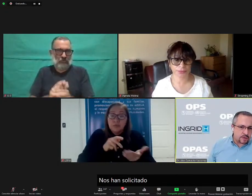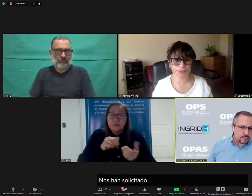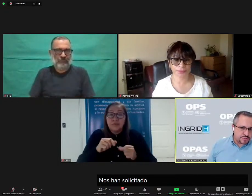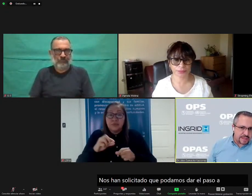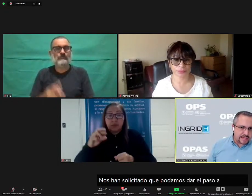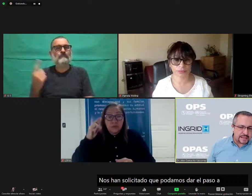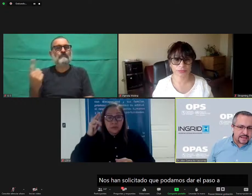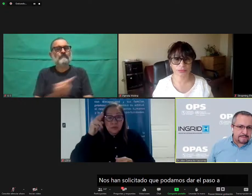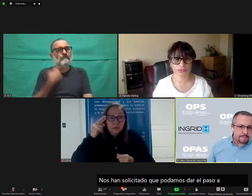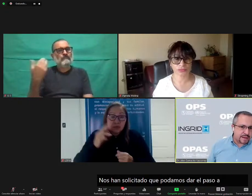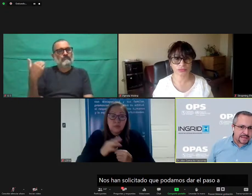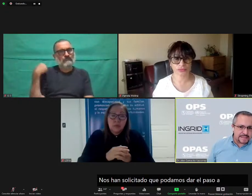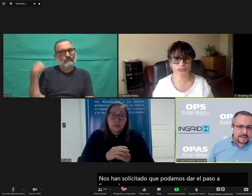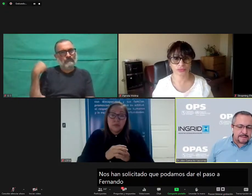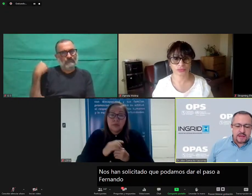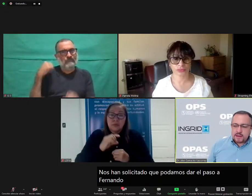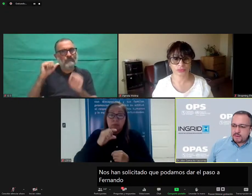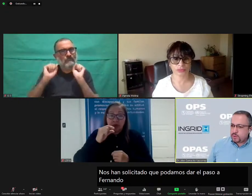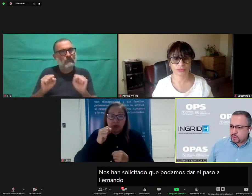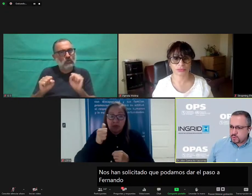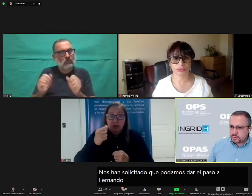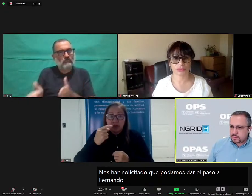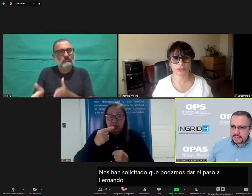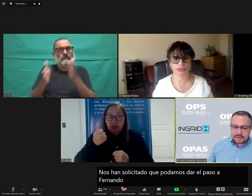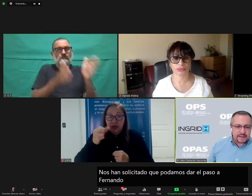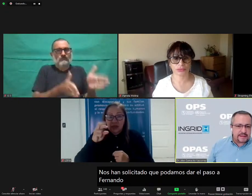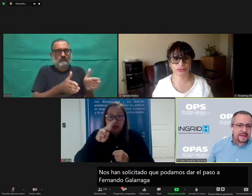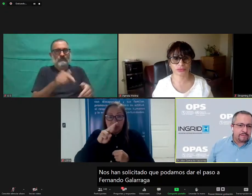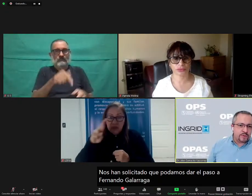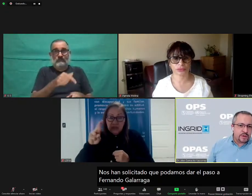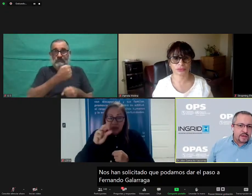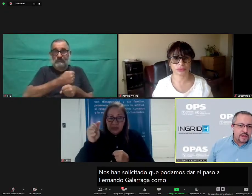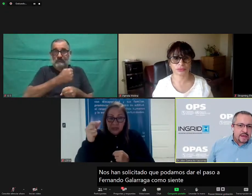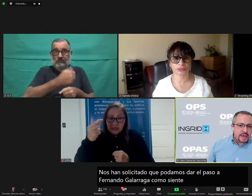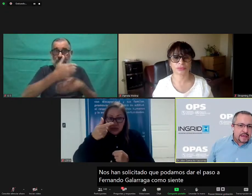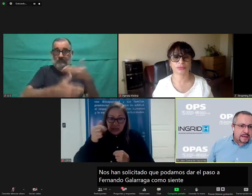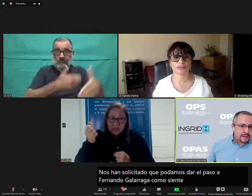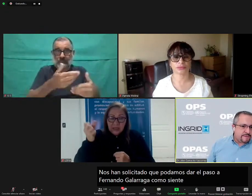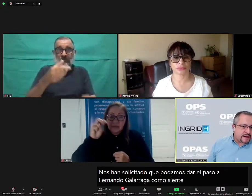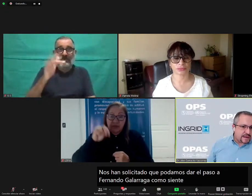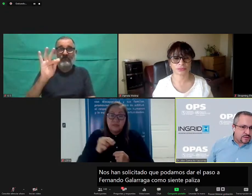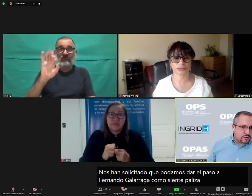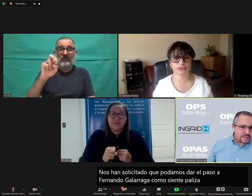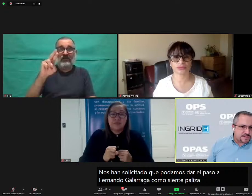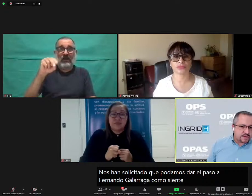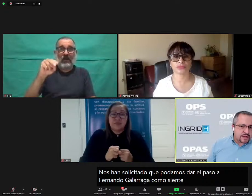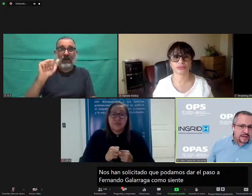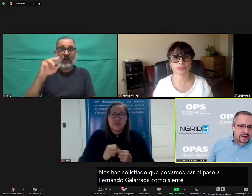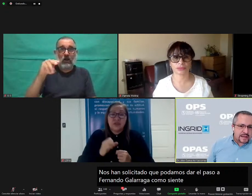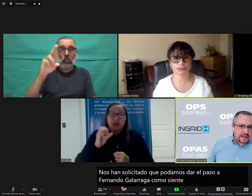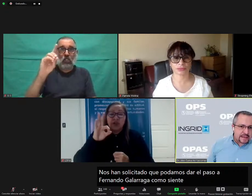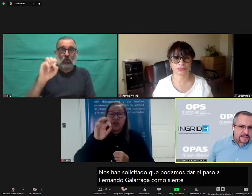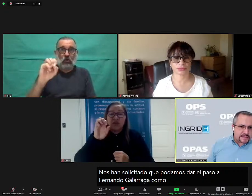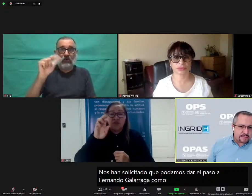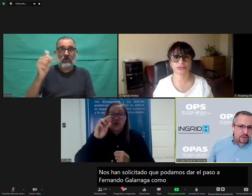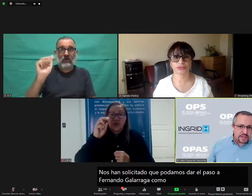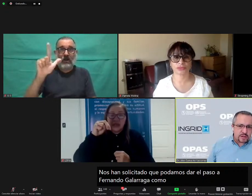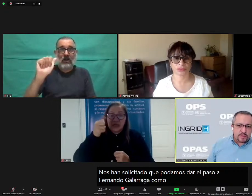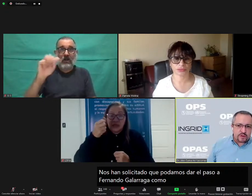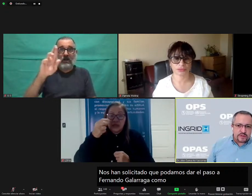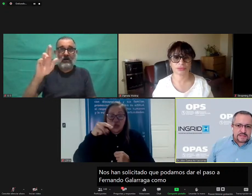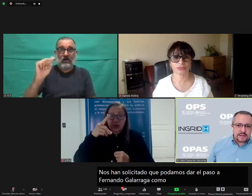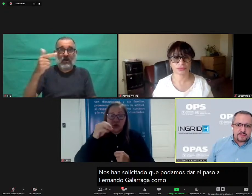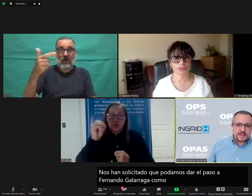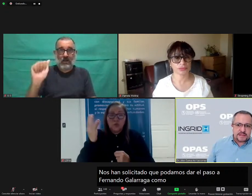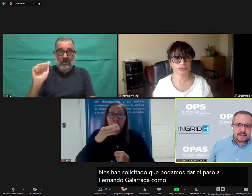fernando garzon de la raga as the next panelist as he has the time sometime constraints fernando